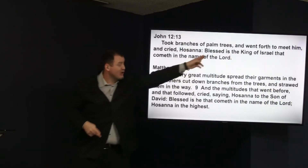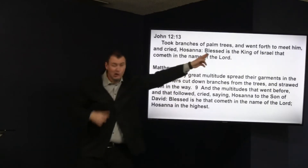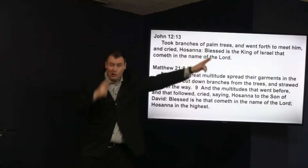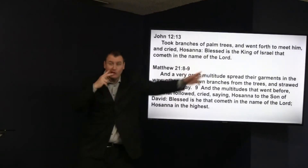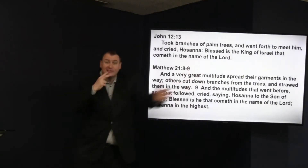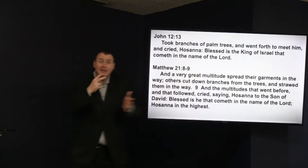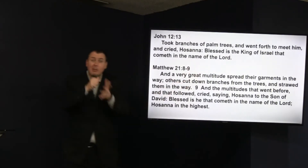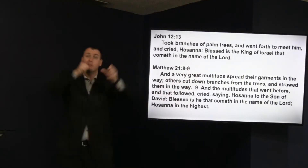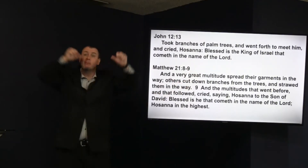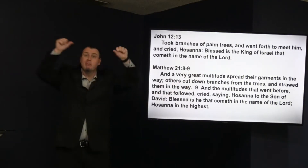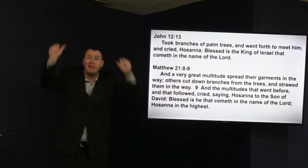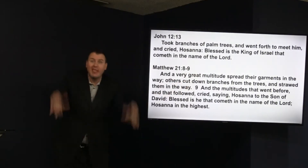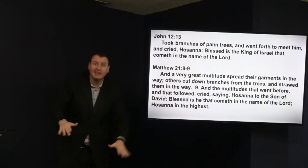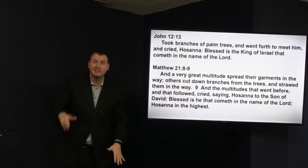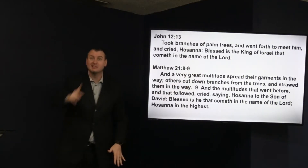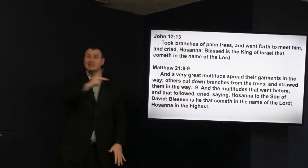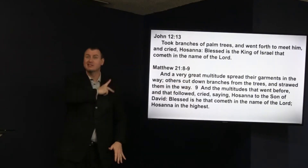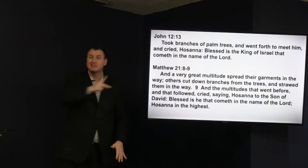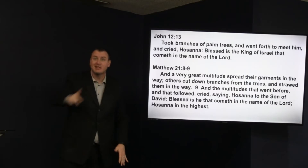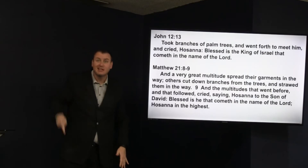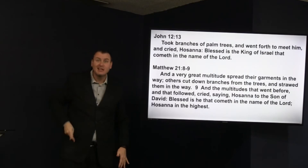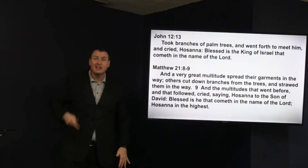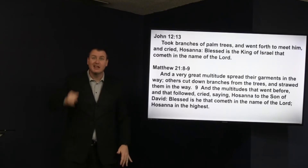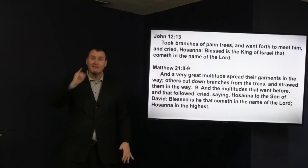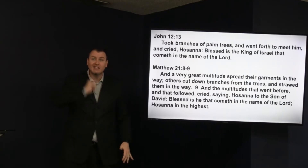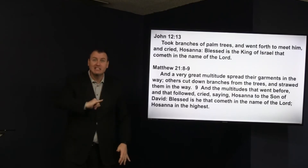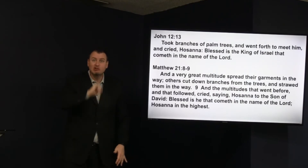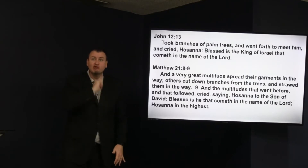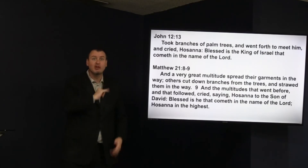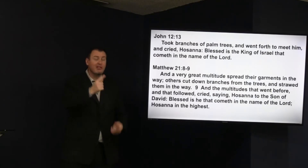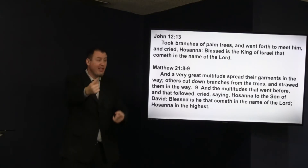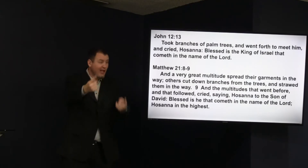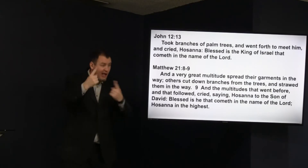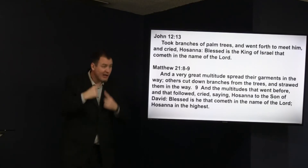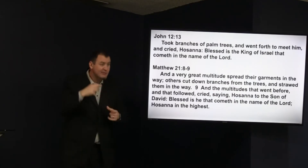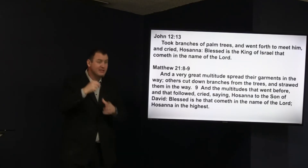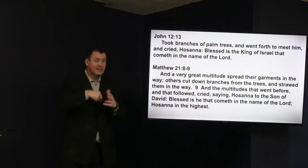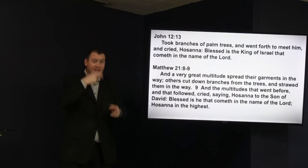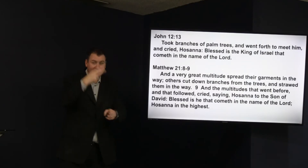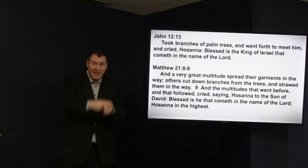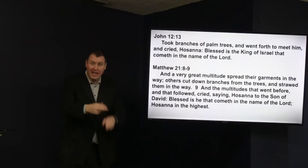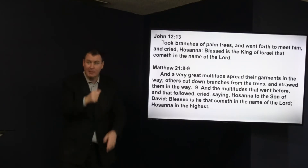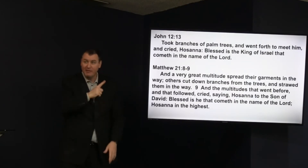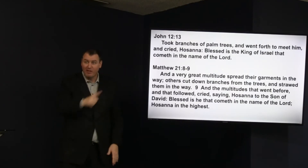King. Blessed is the King of Israel that cometh in the name of the Lord.